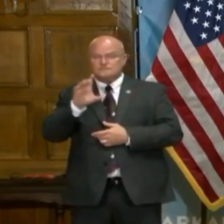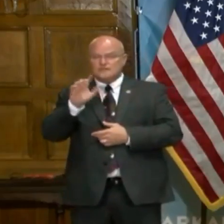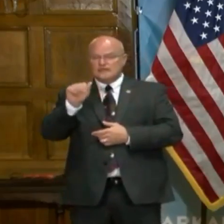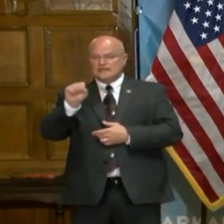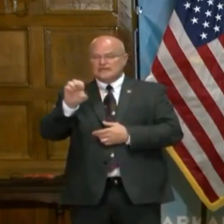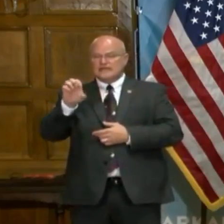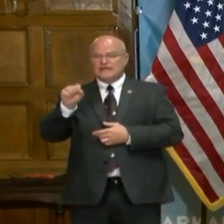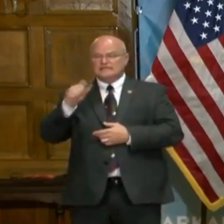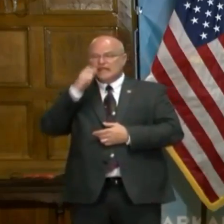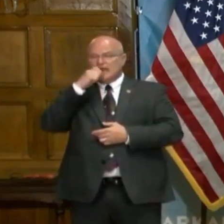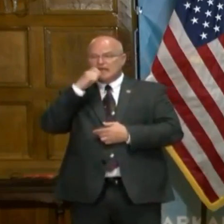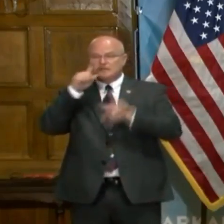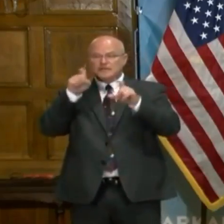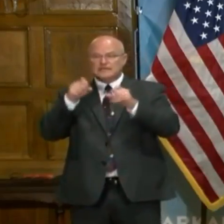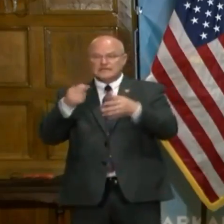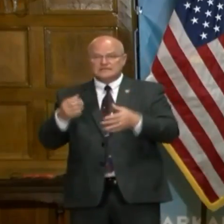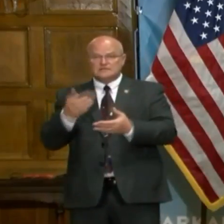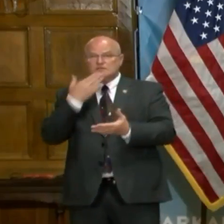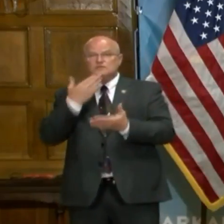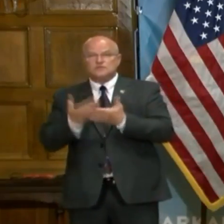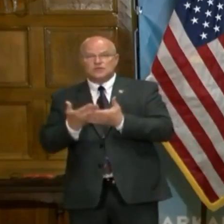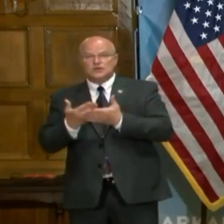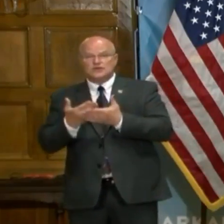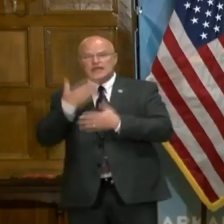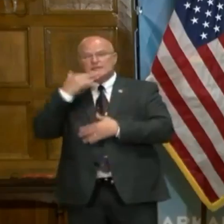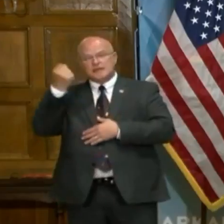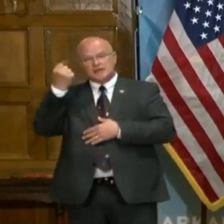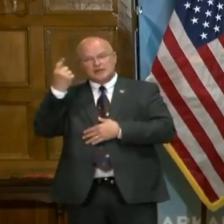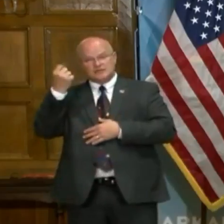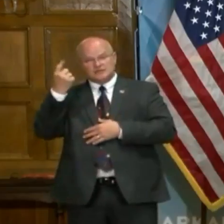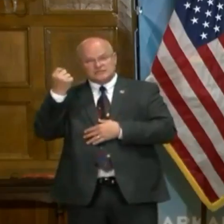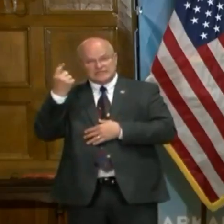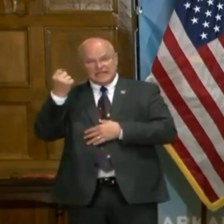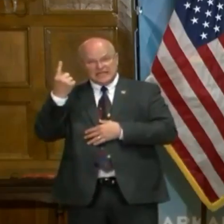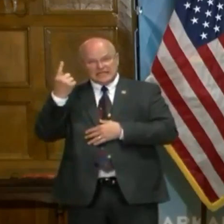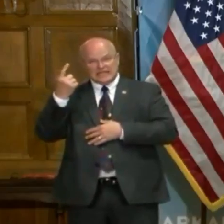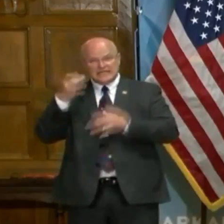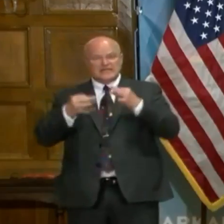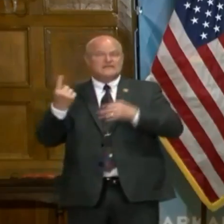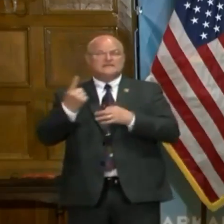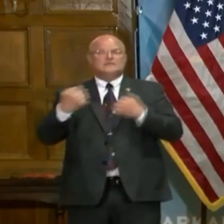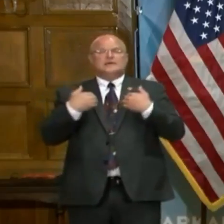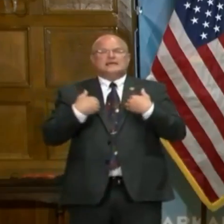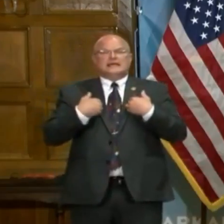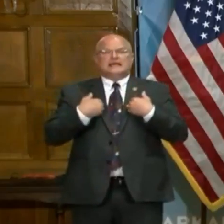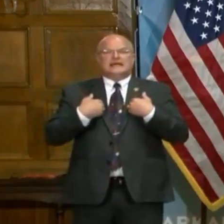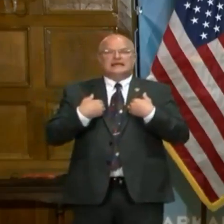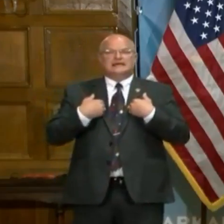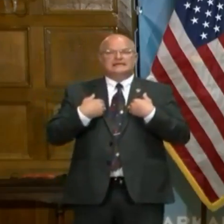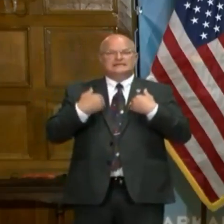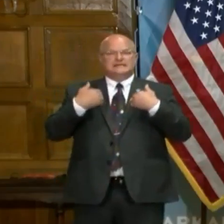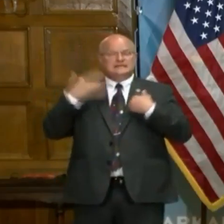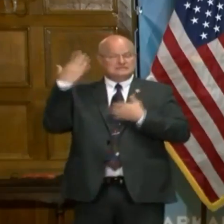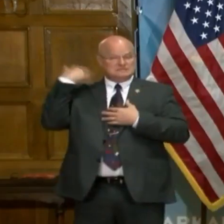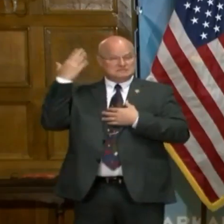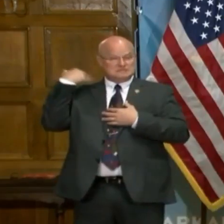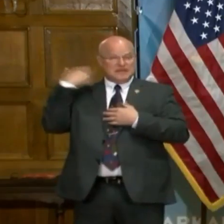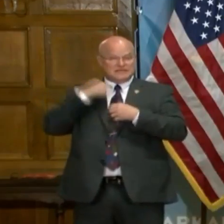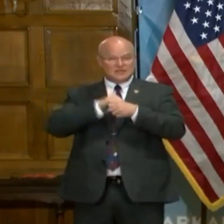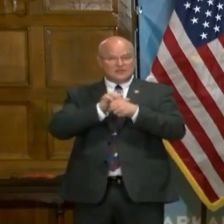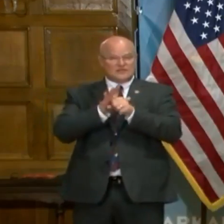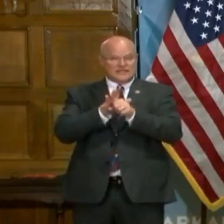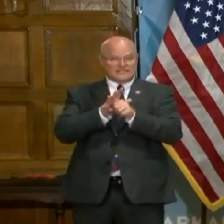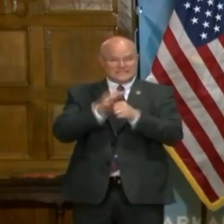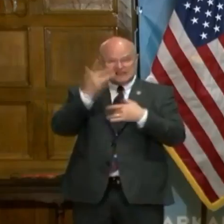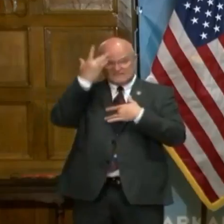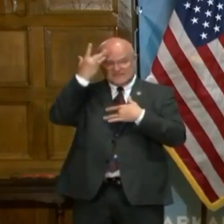an antibody test might be useful in better understanding whether someone has had past